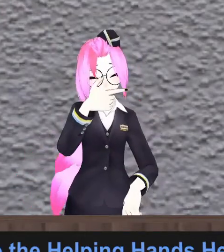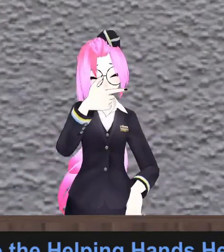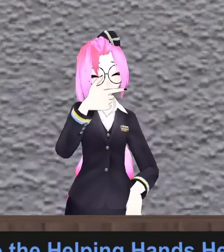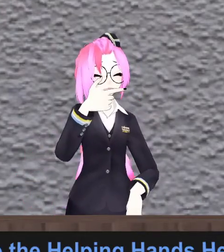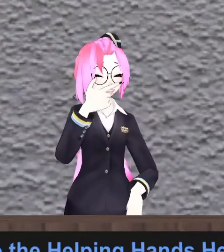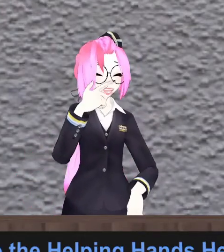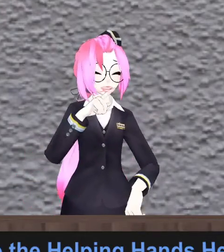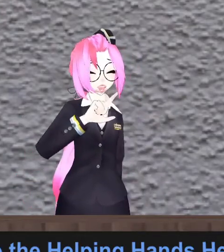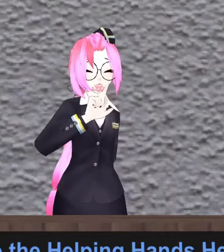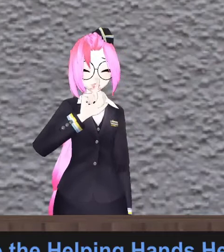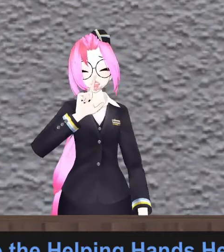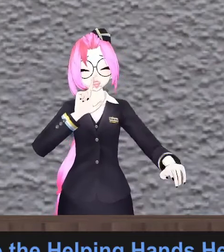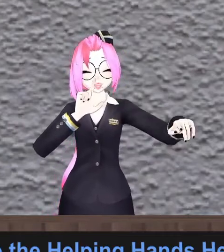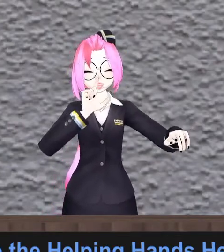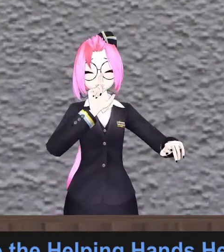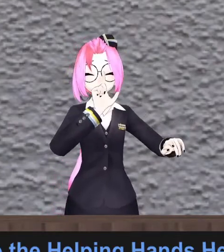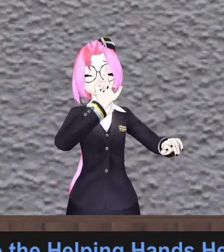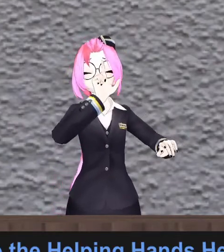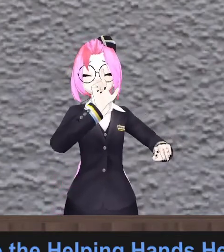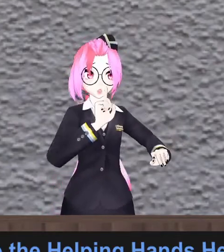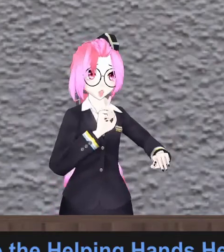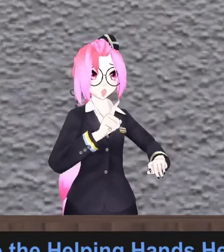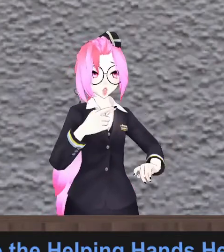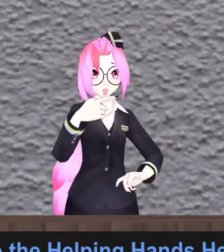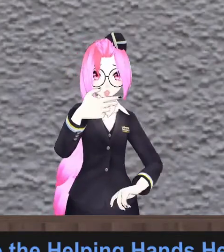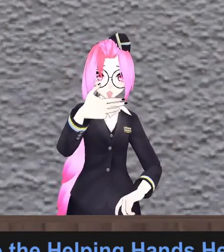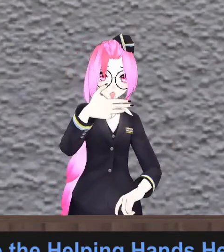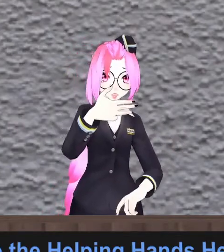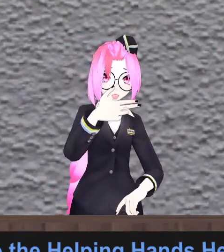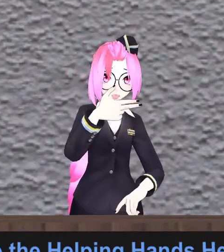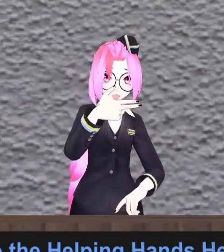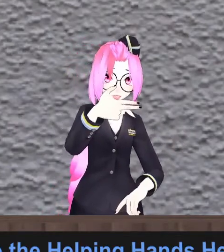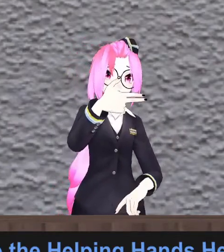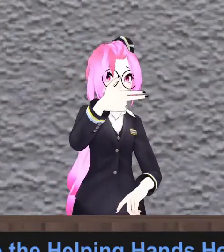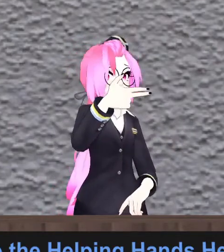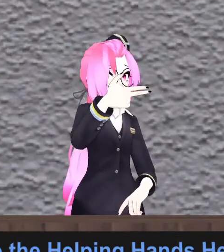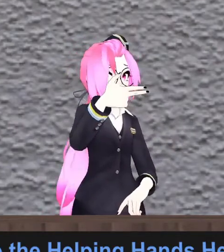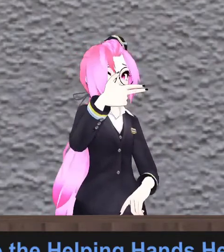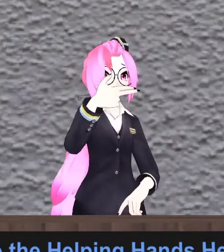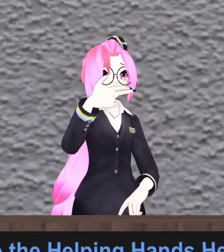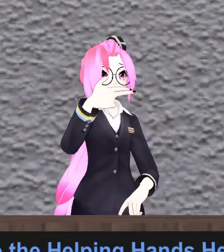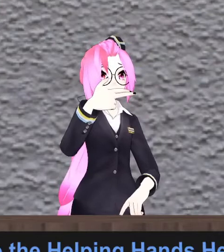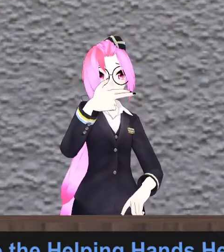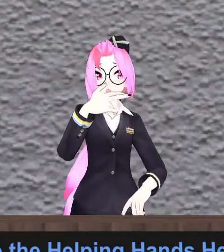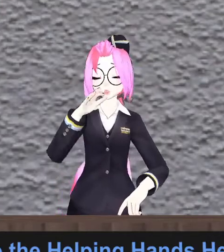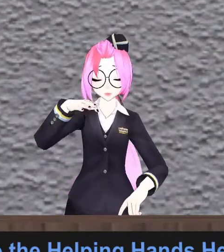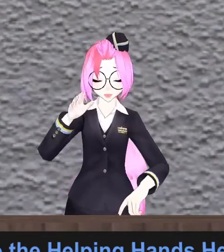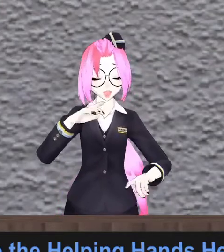a finger gun for general VR. Yeah, but in real life, you're going to be using that's in real life. But